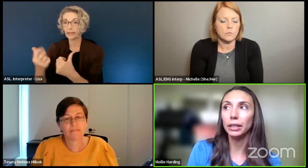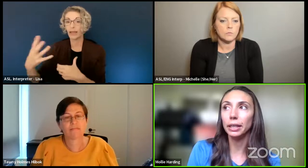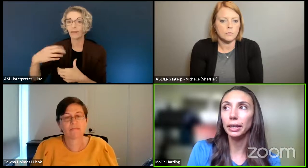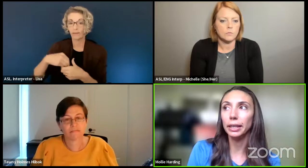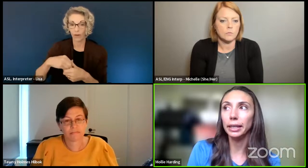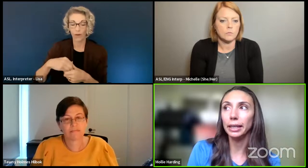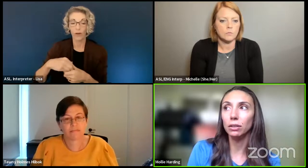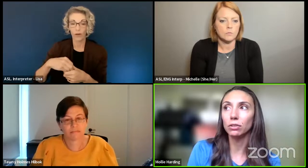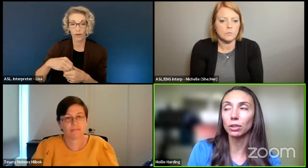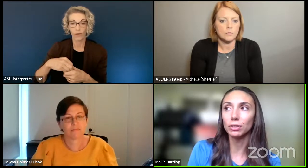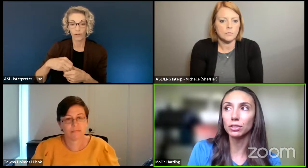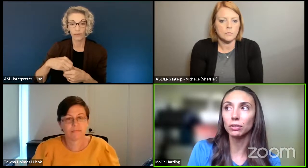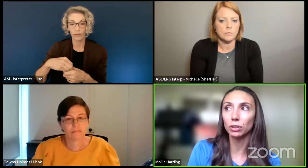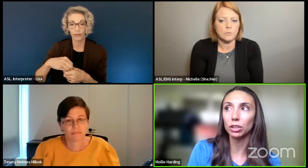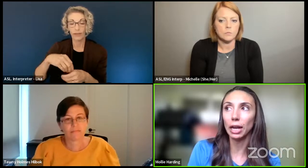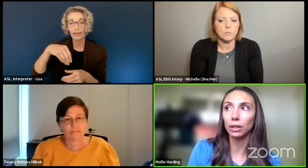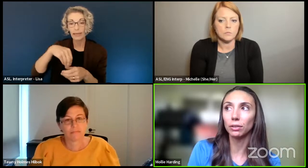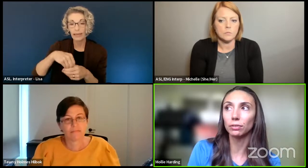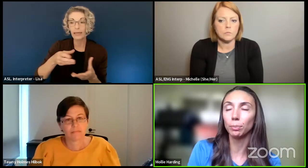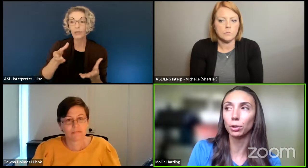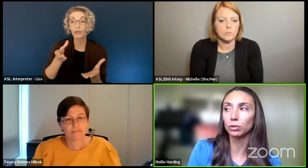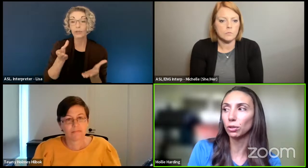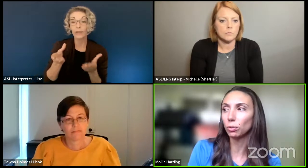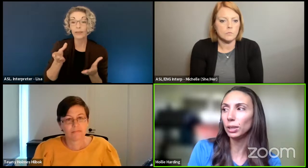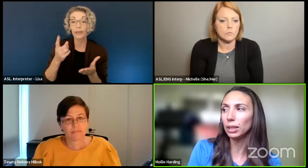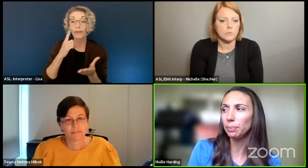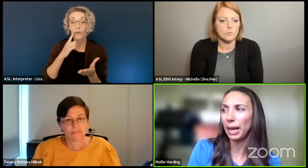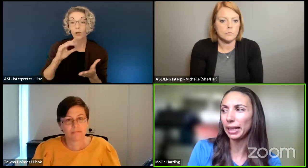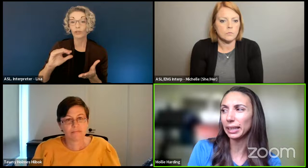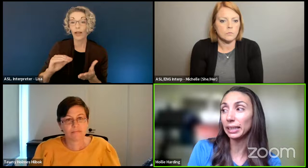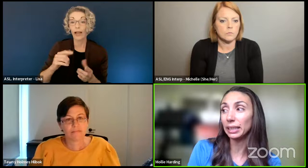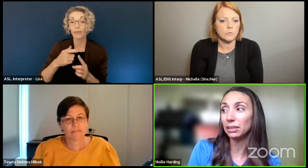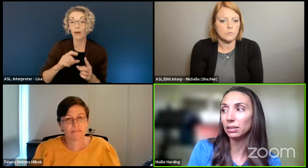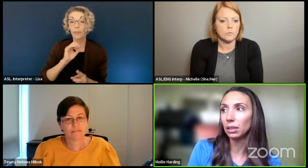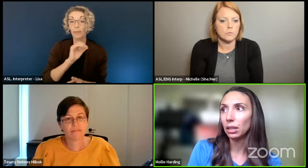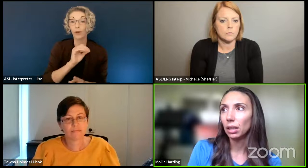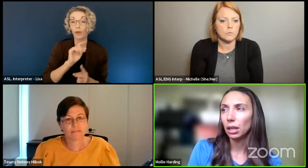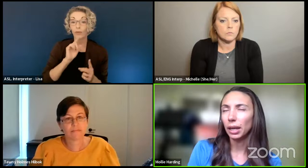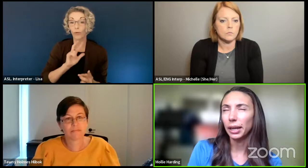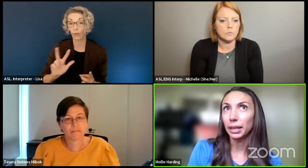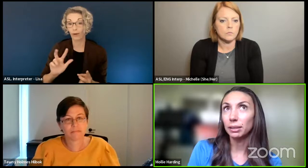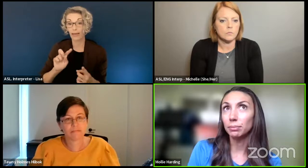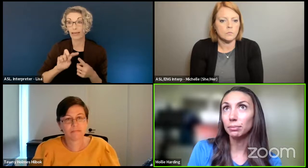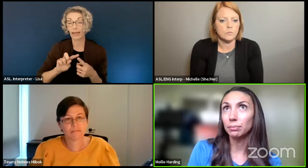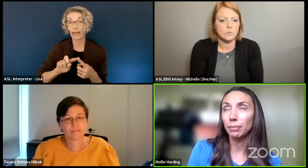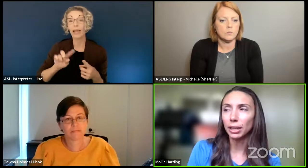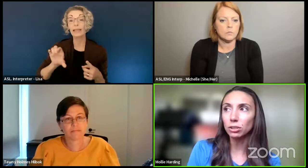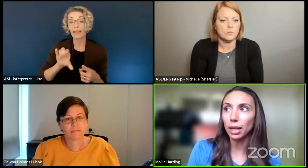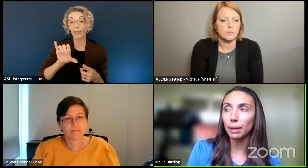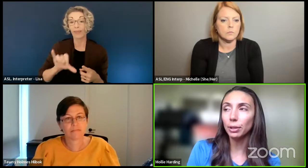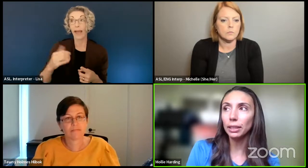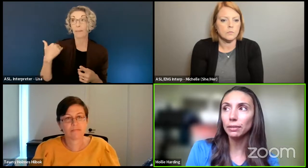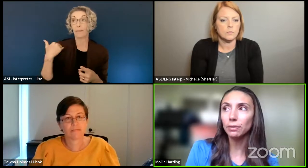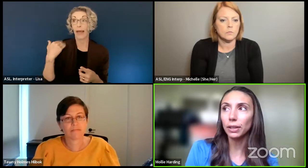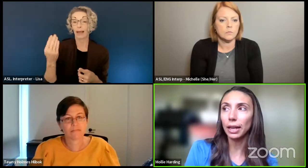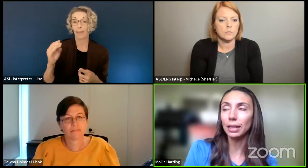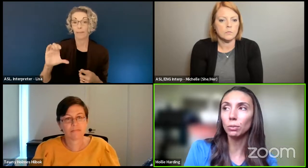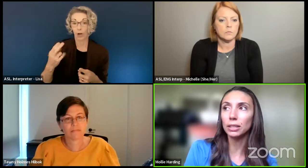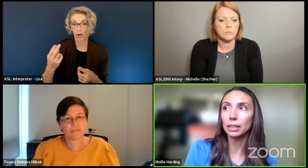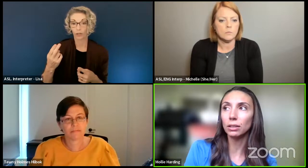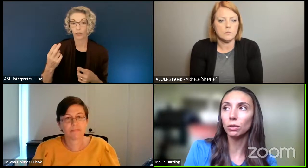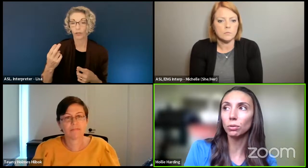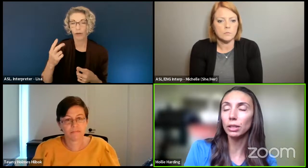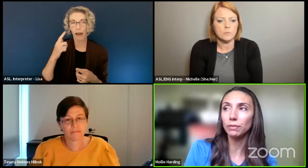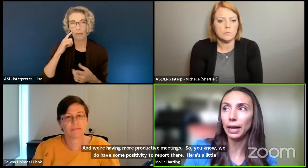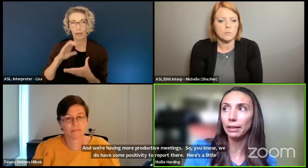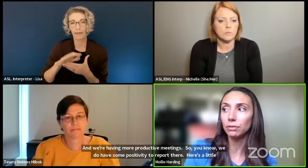involved in services for a child from birth to 3 back in March, I believe. And